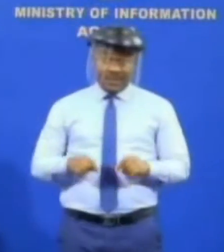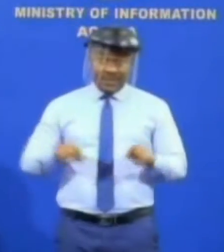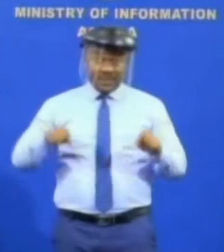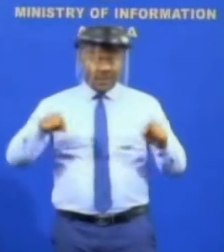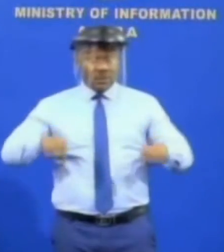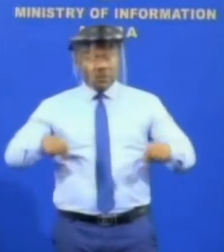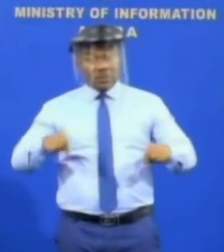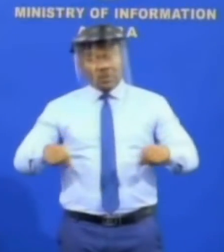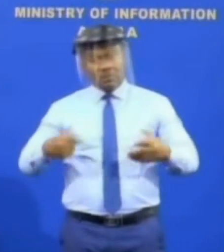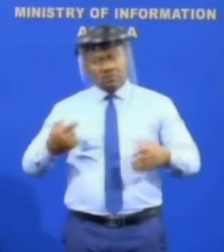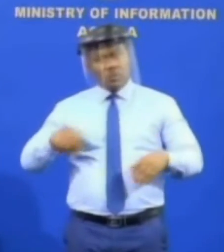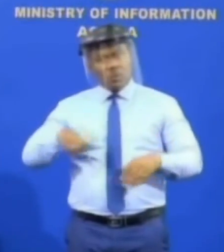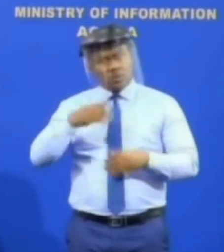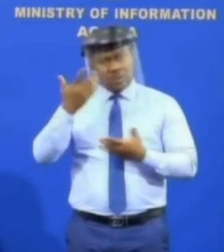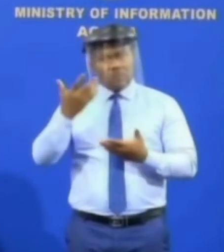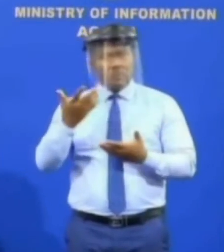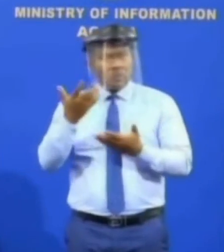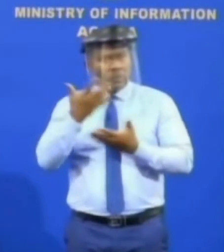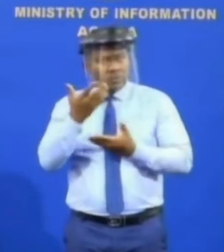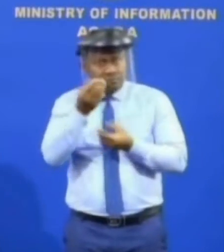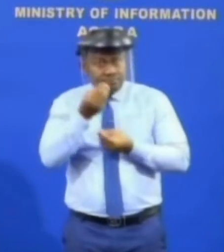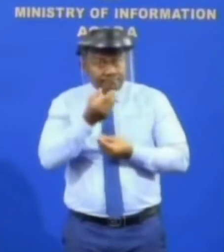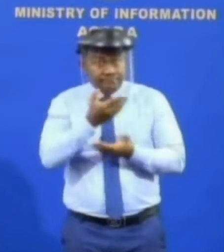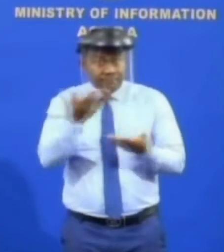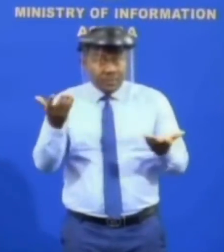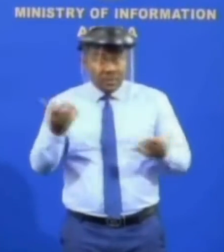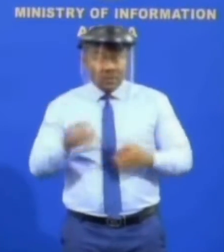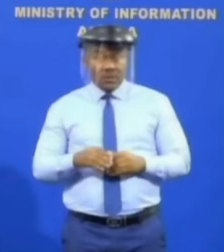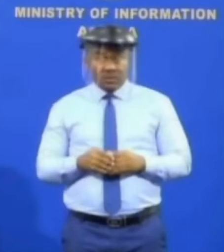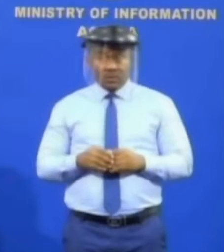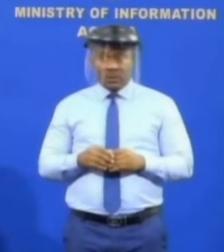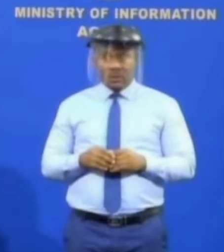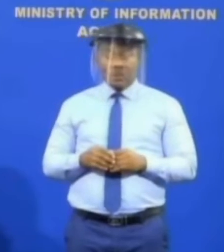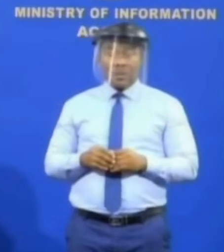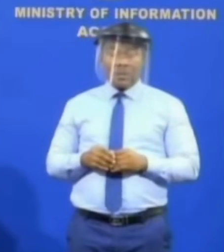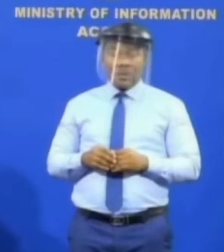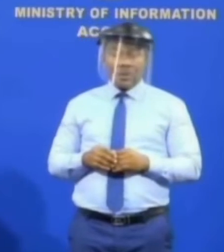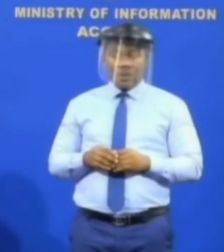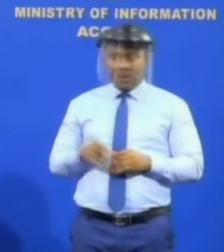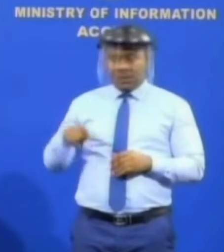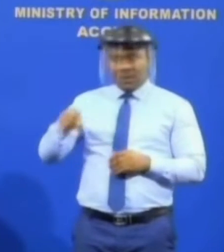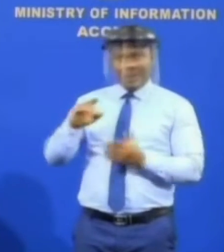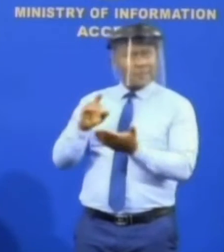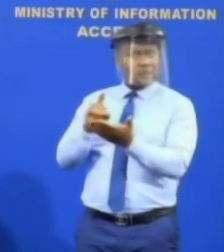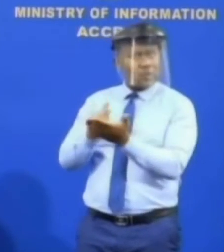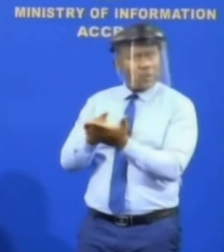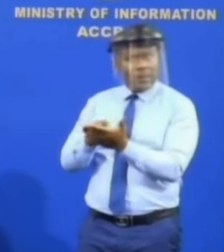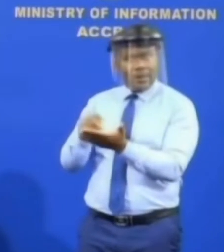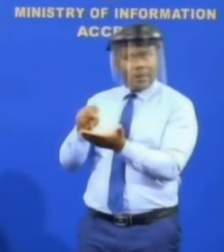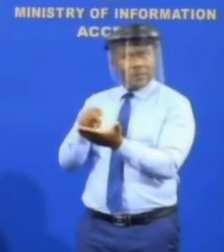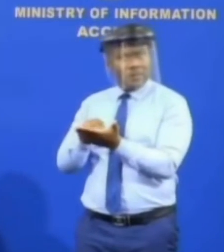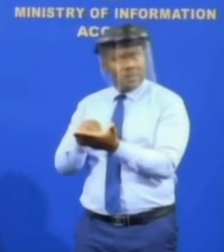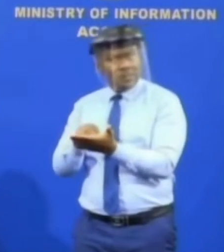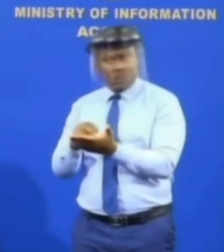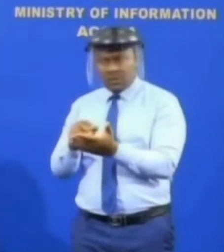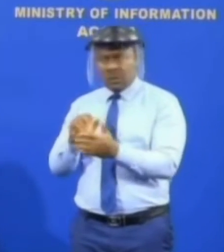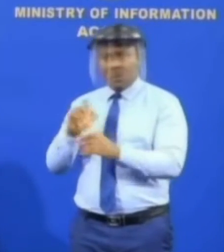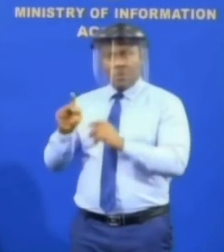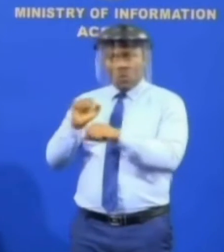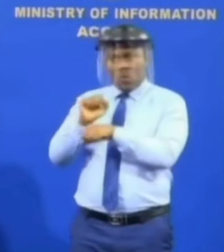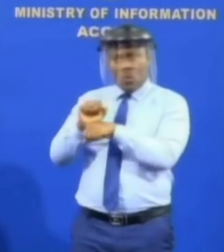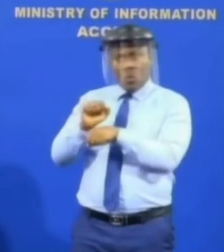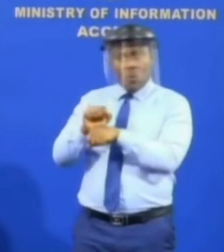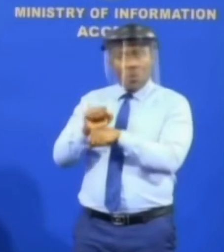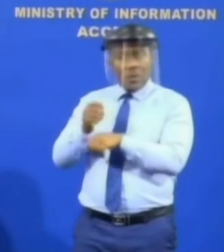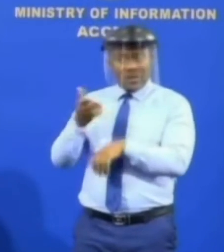you updates on our health workers infected. And we believe that we want to salute